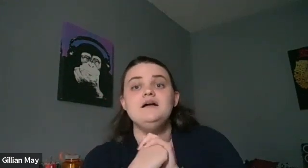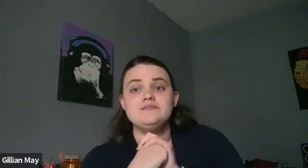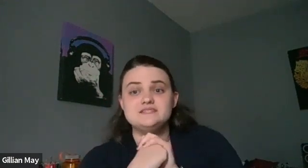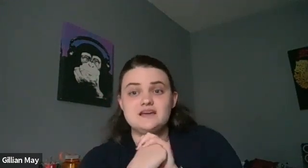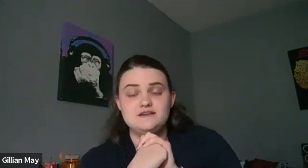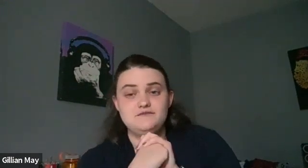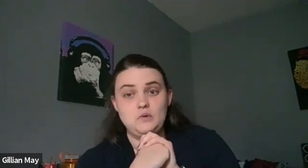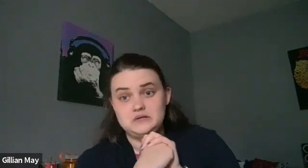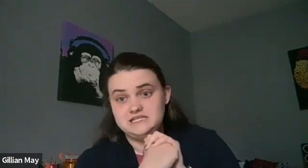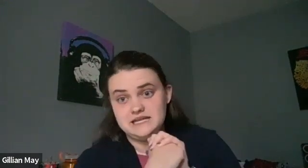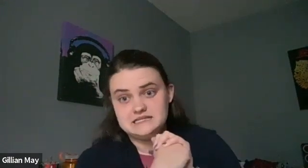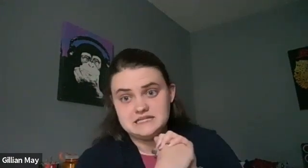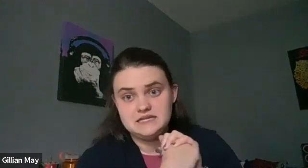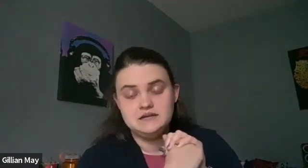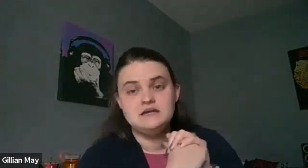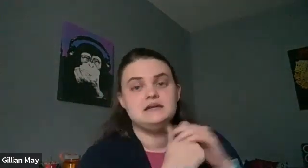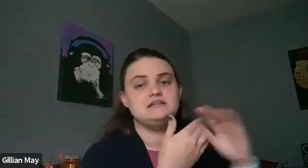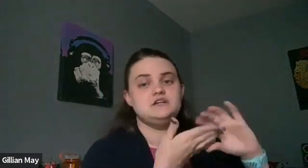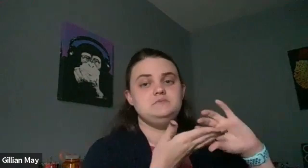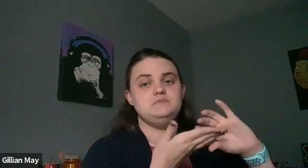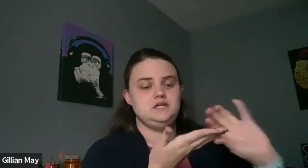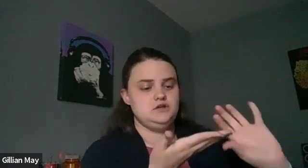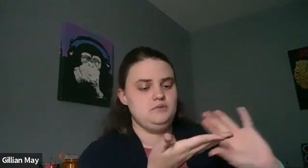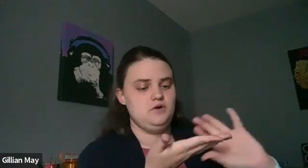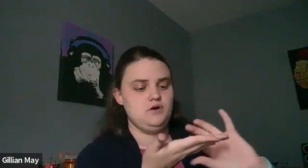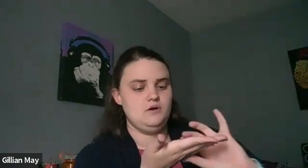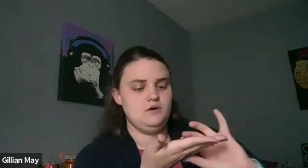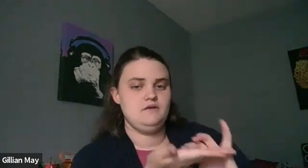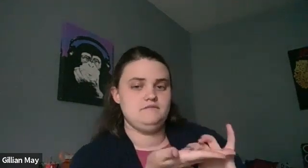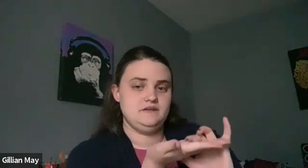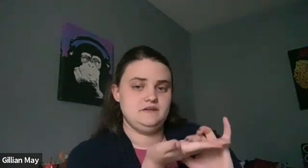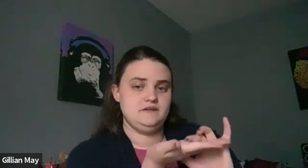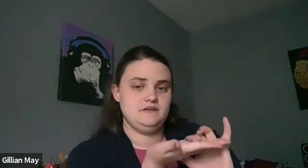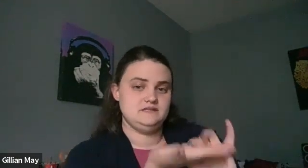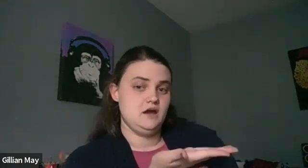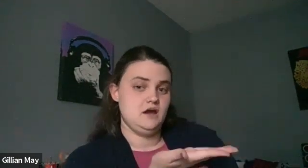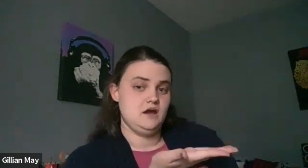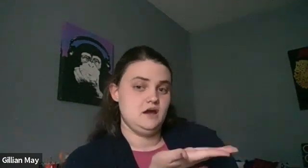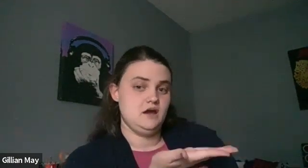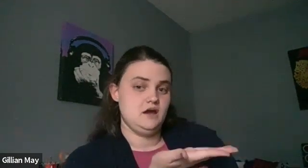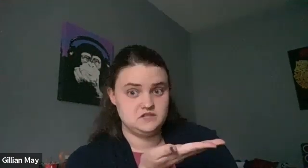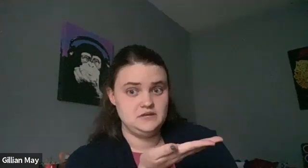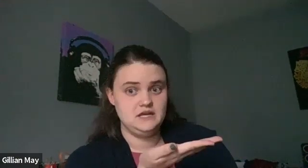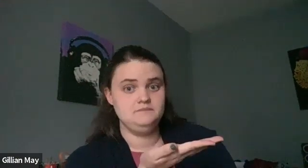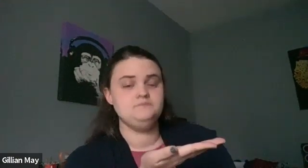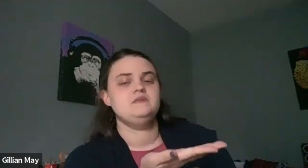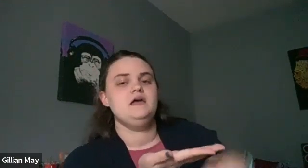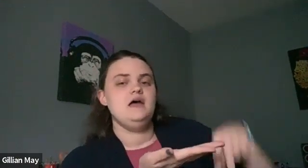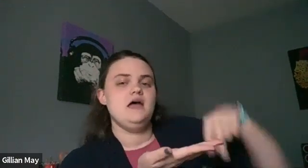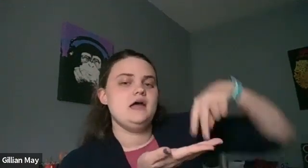The sign for dancing is going to be your palm facing up now of your non-dominant hand.